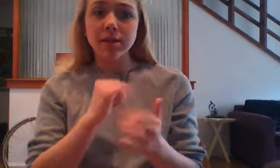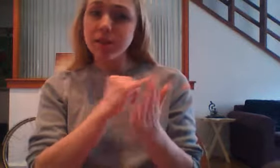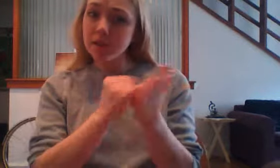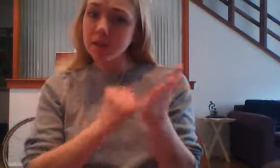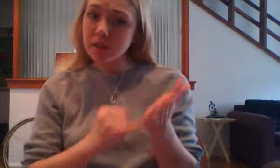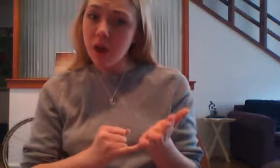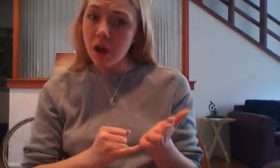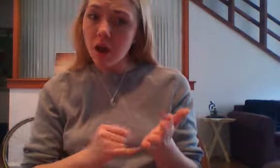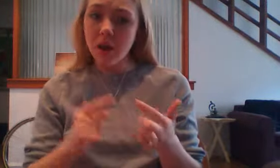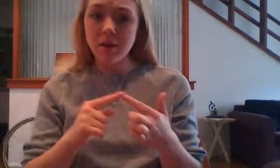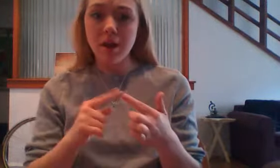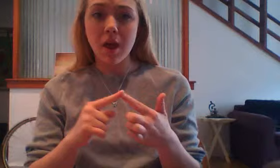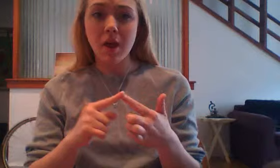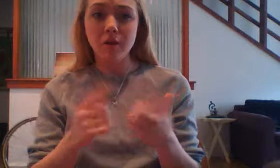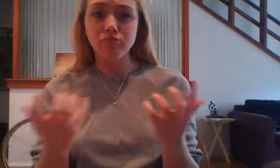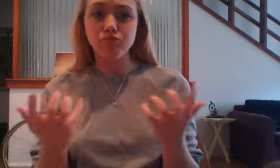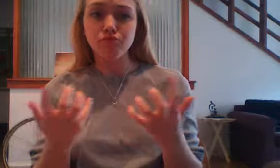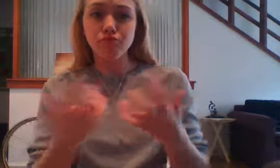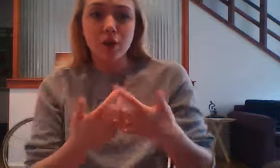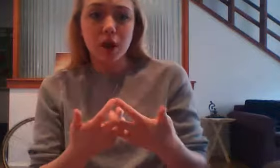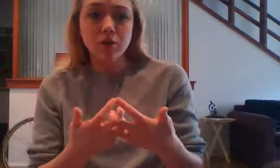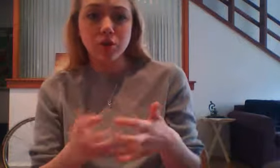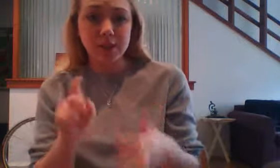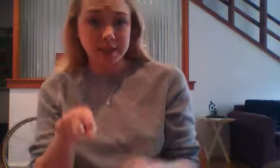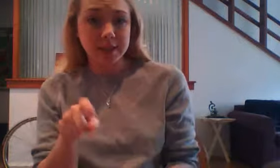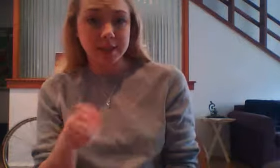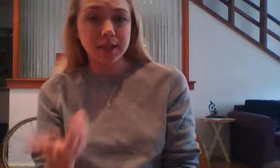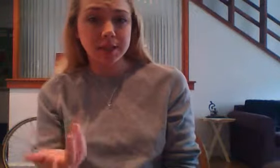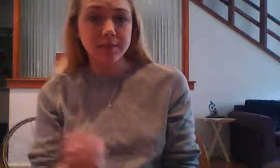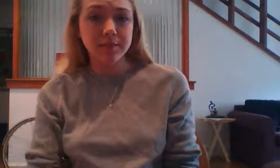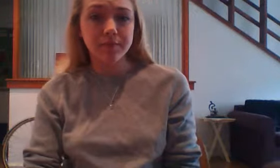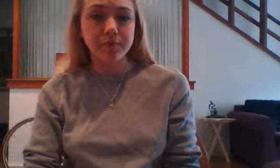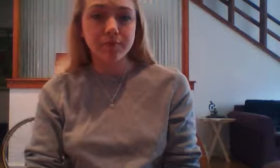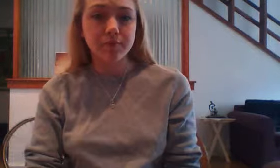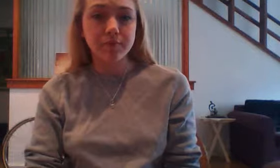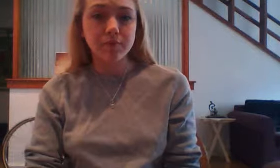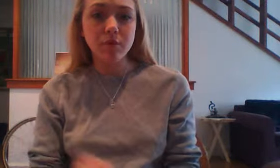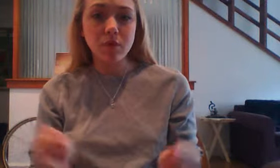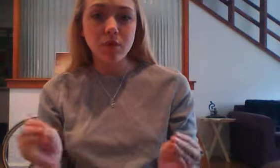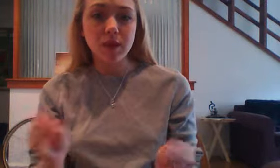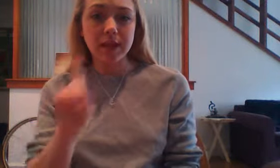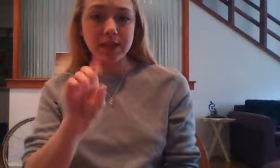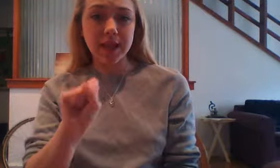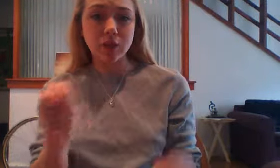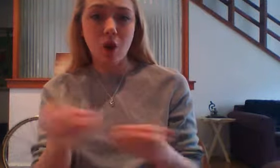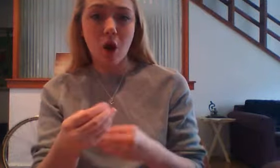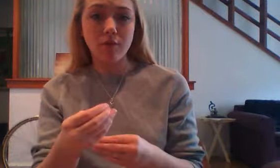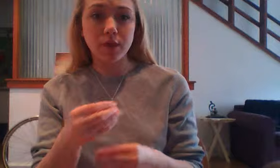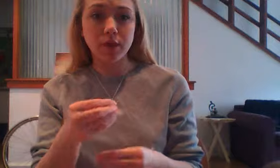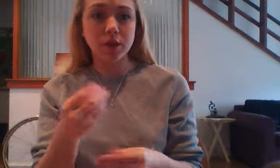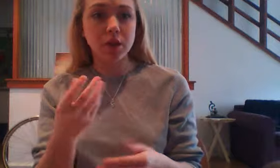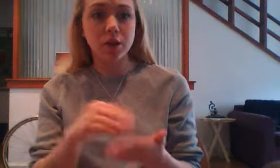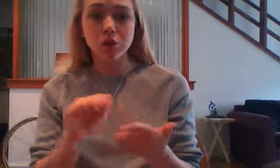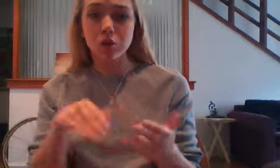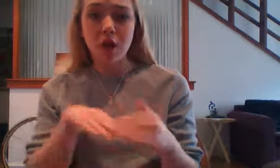accommodation, which I think most people are very familiar with. Student comes into the DS office and they're not able to access a course or